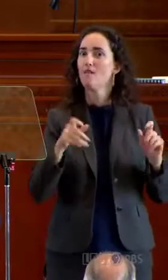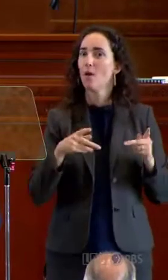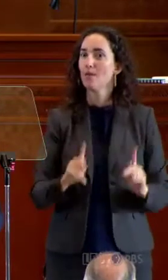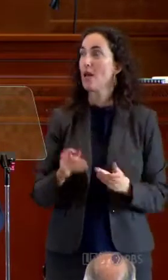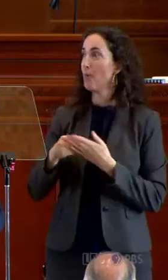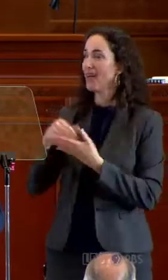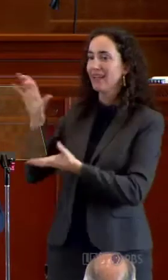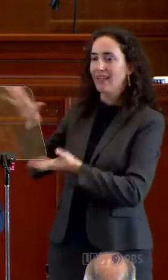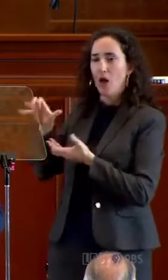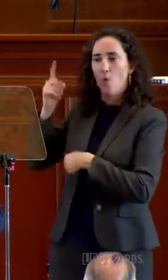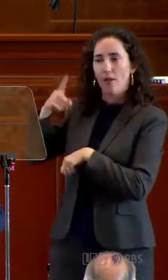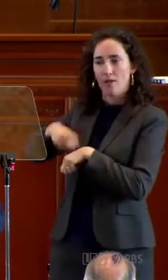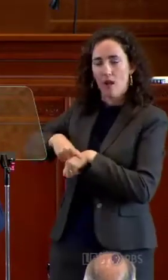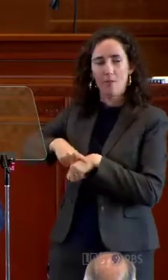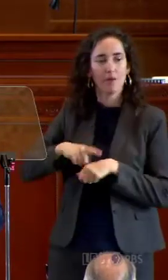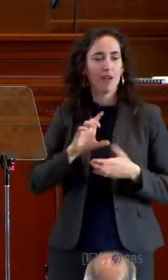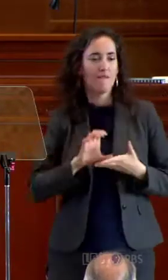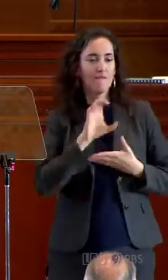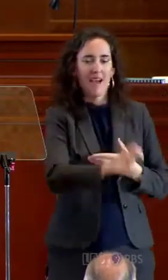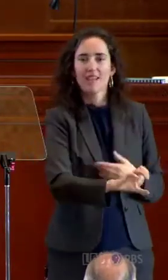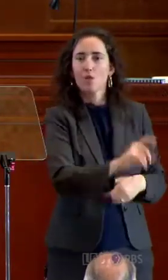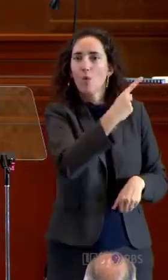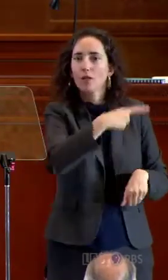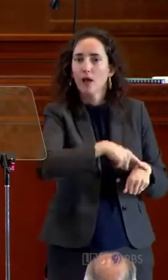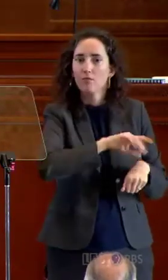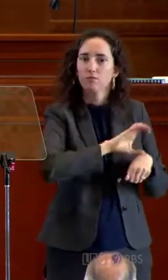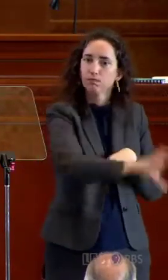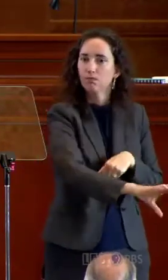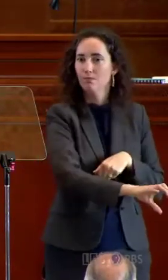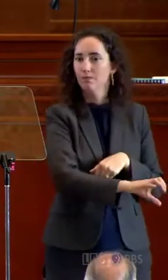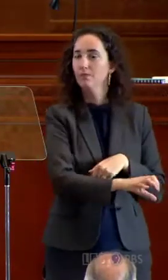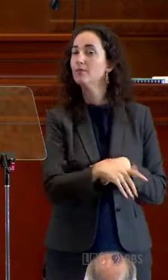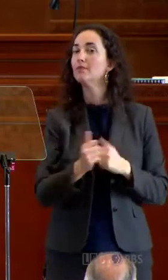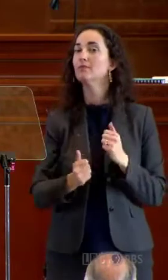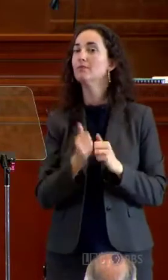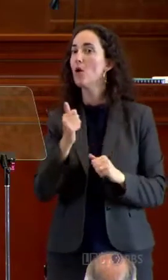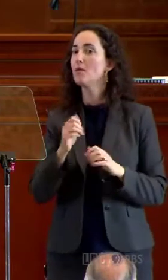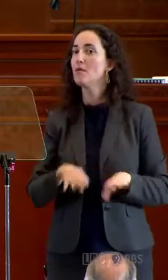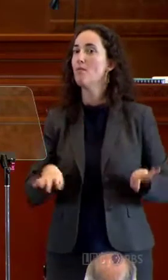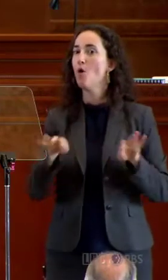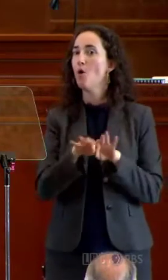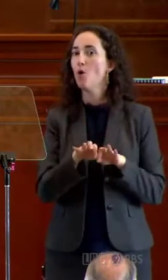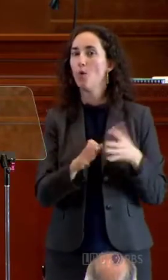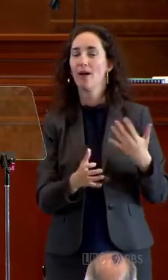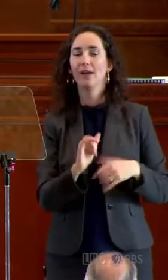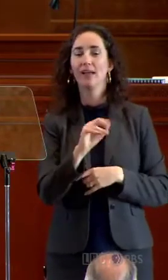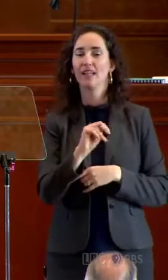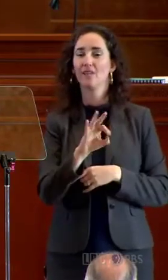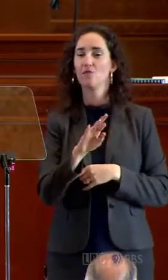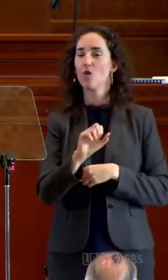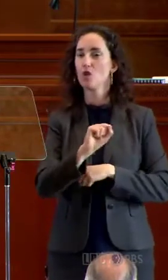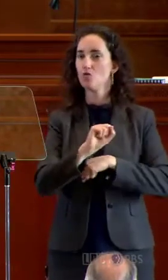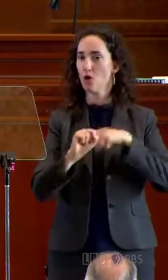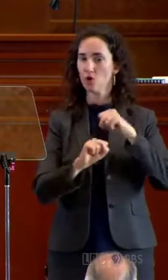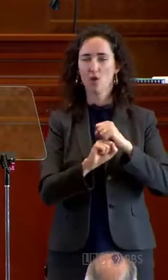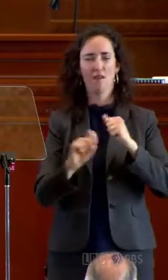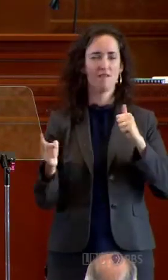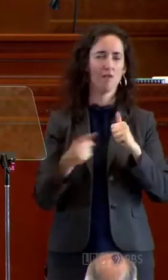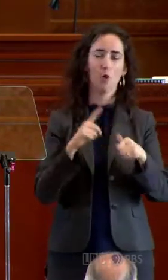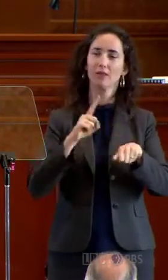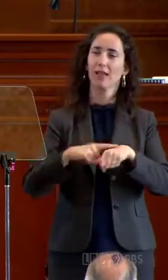one-time expenditures. Most notably, we're going to invest in infrastructure unlike any time in our